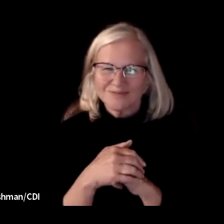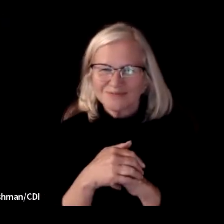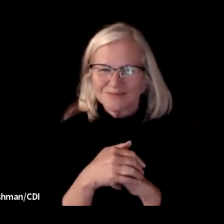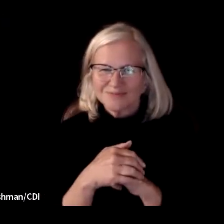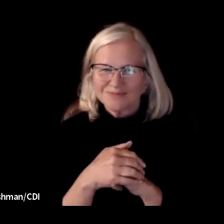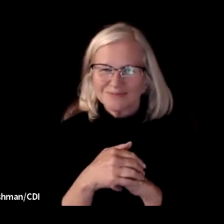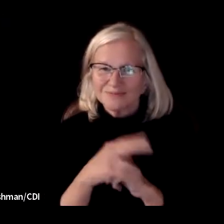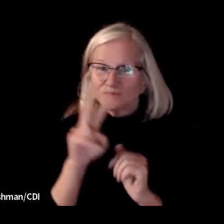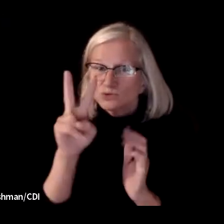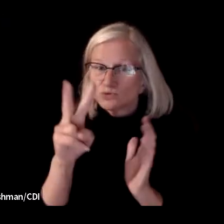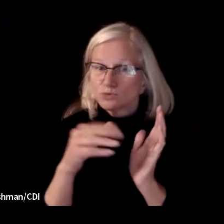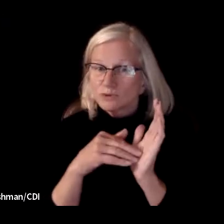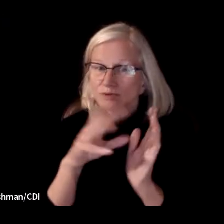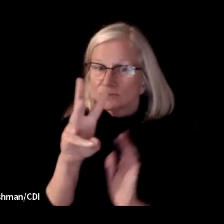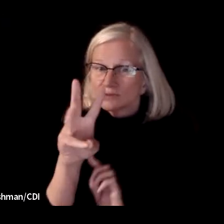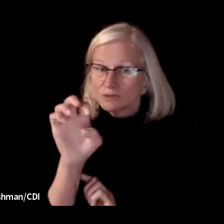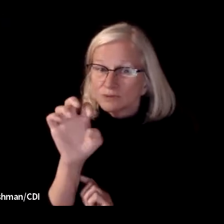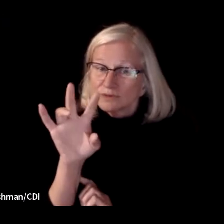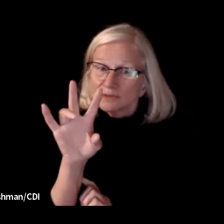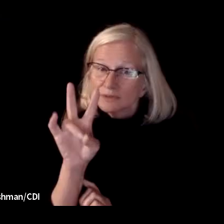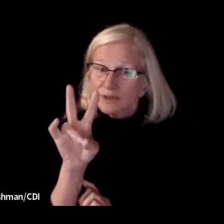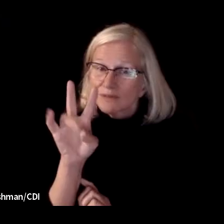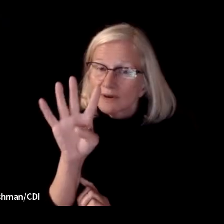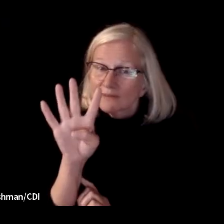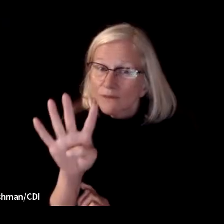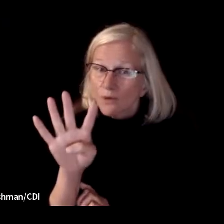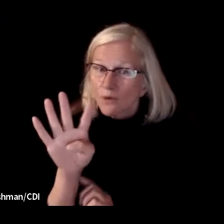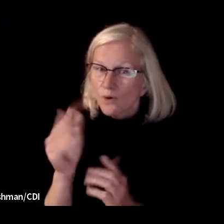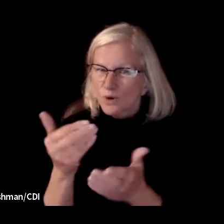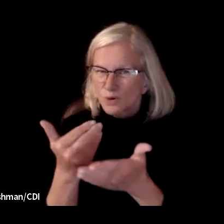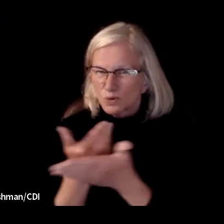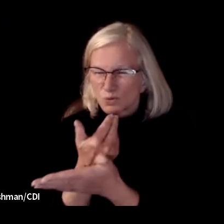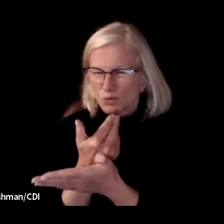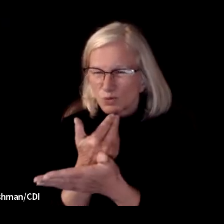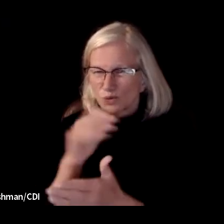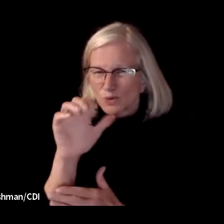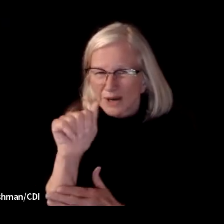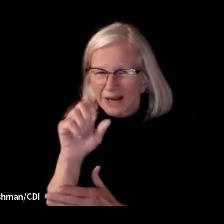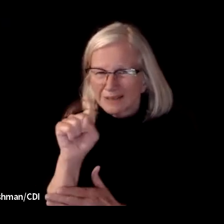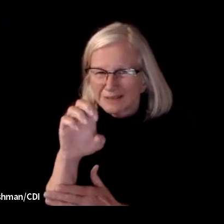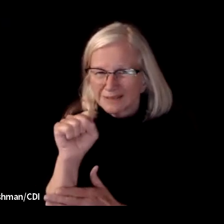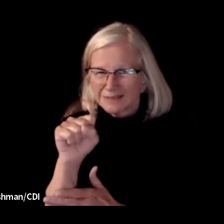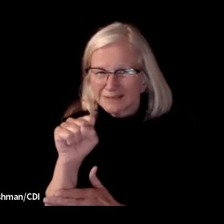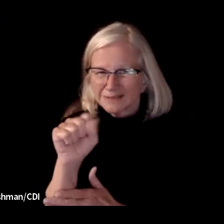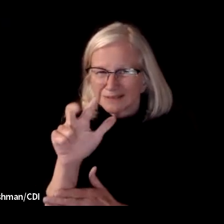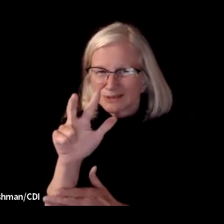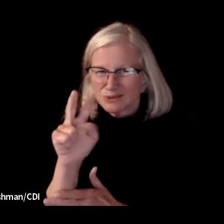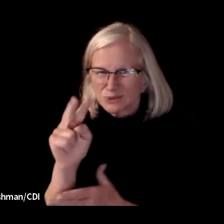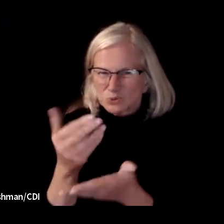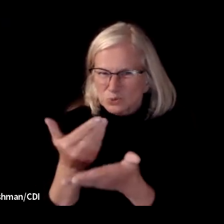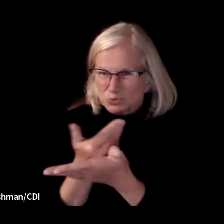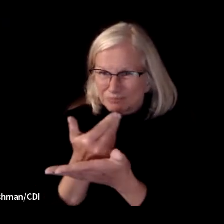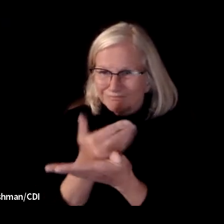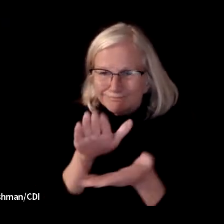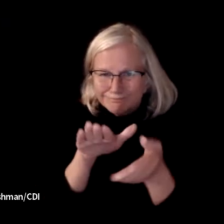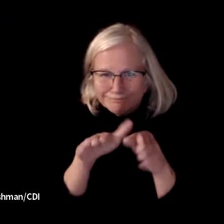2,674 new cases and 32 additional deaths. This brings our totals over the course of the pandemic